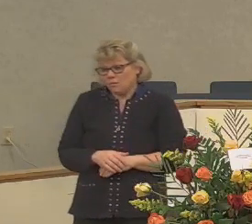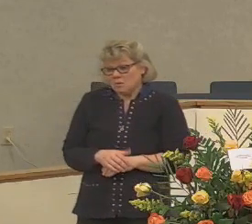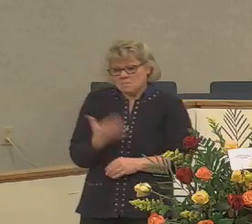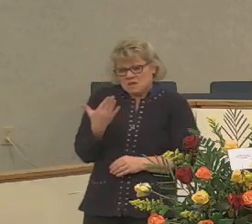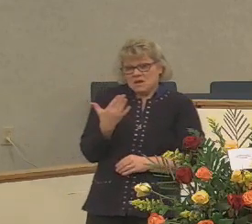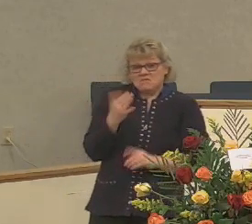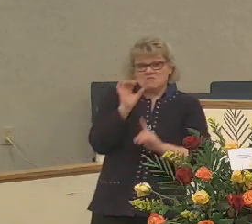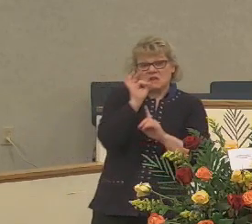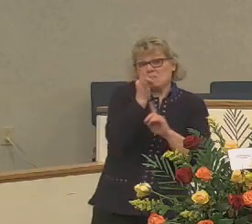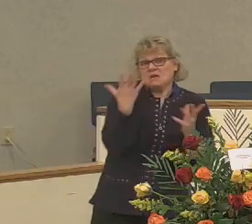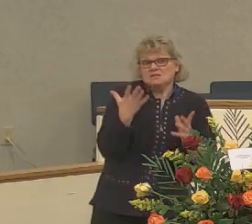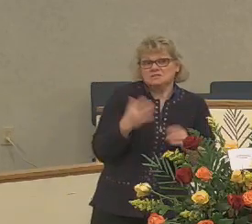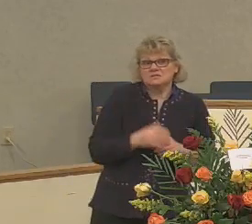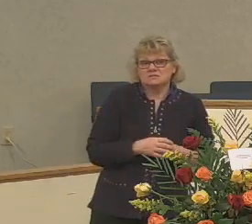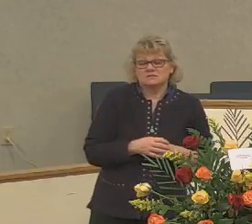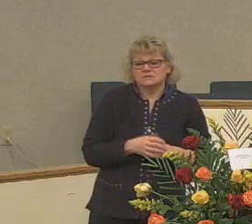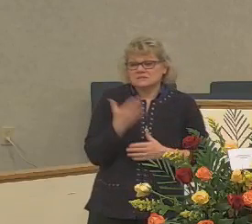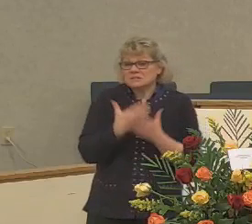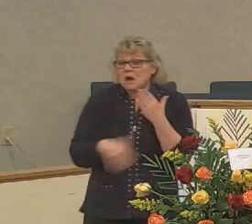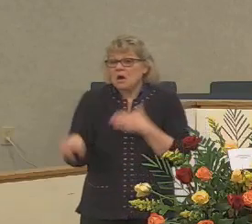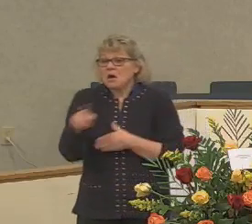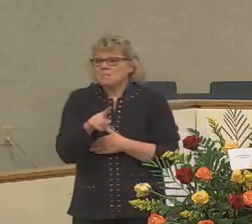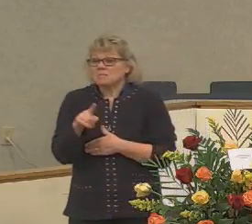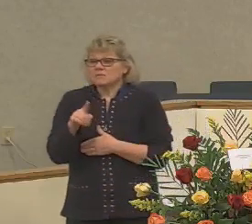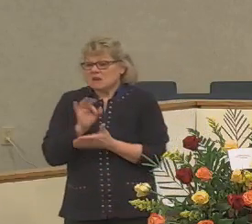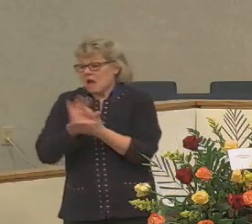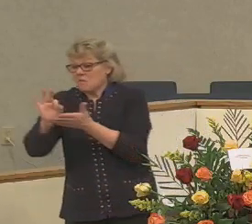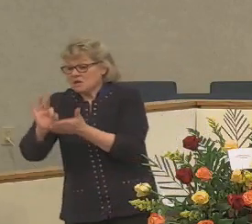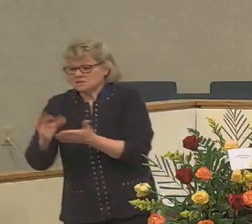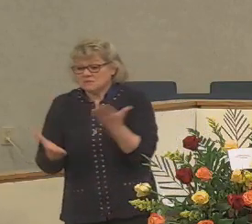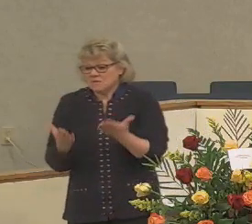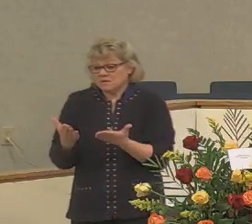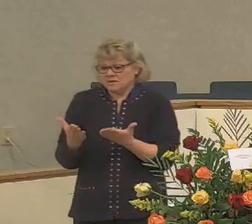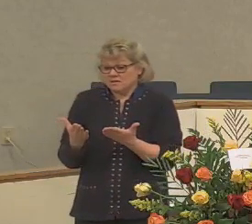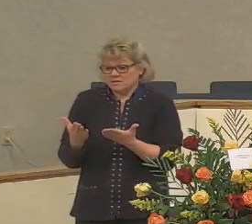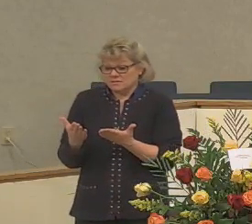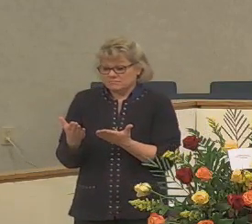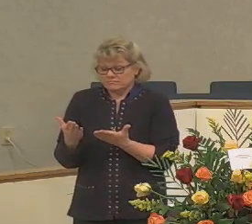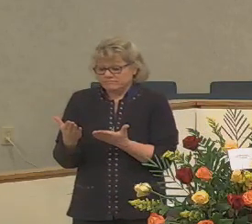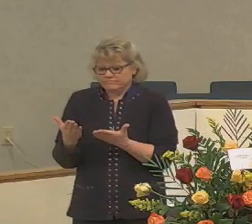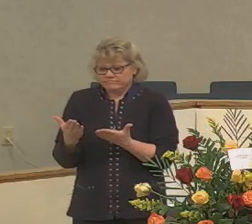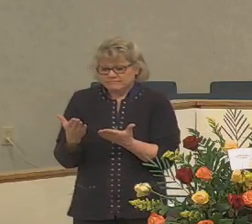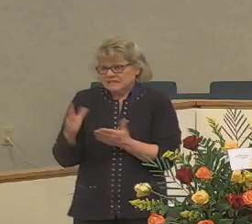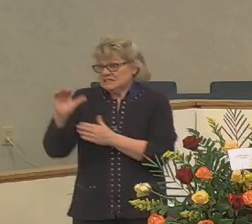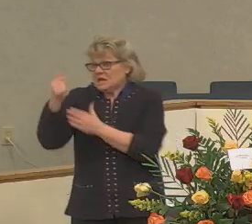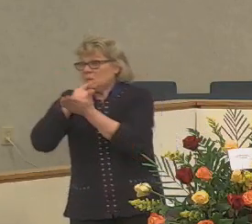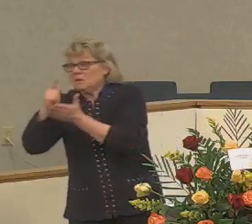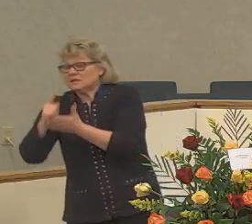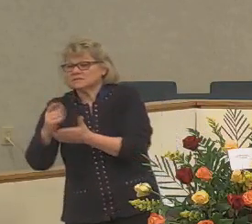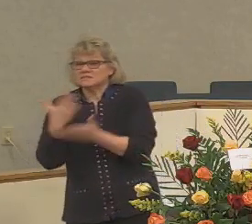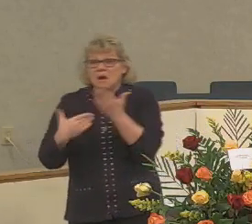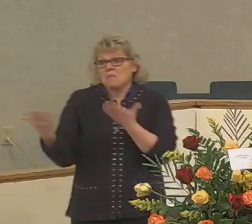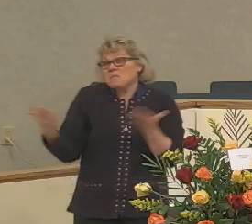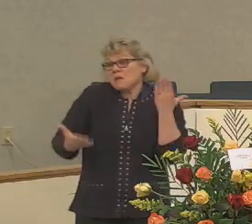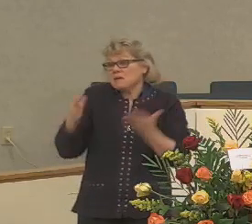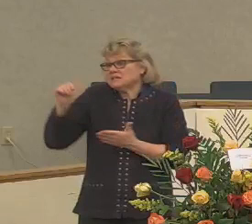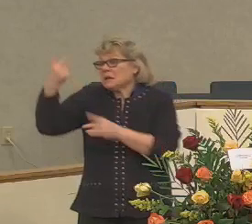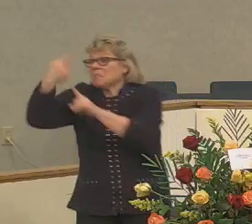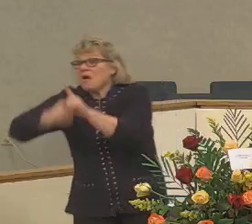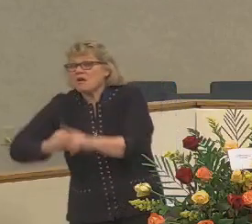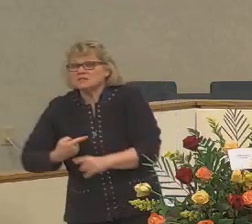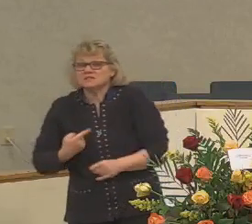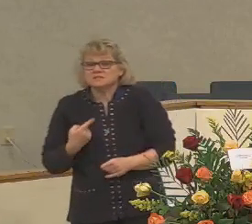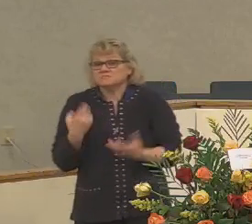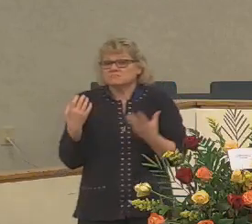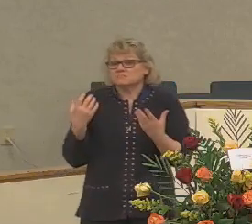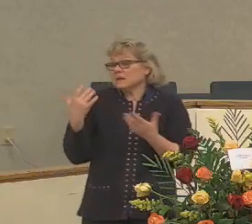be 9 minutes. For some, it could be 9 weeks. For some, it could be 10 weeks. For some, it could be 10 months. For some,